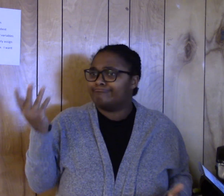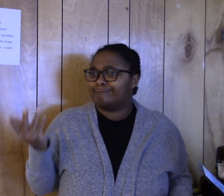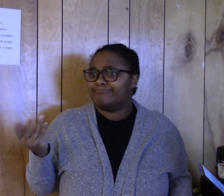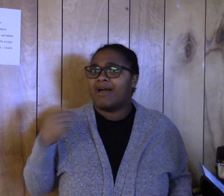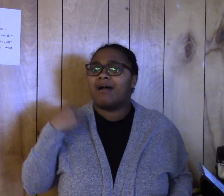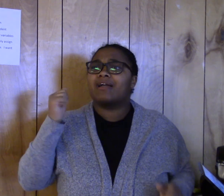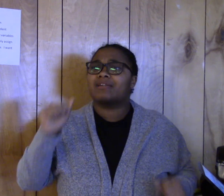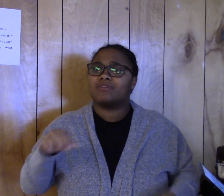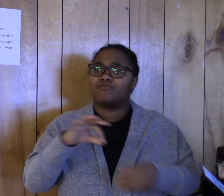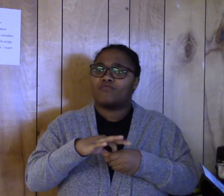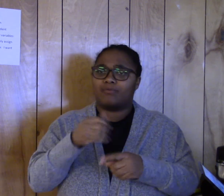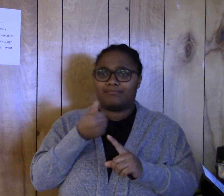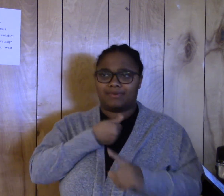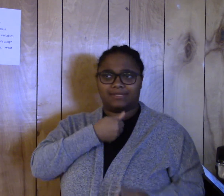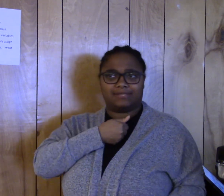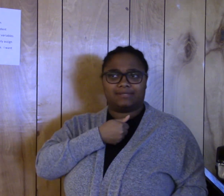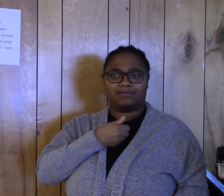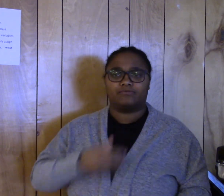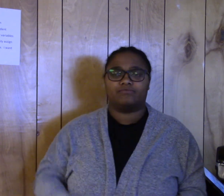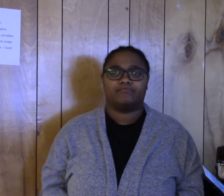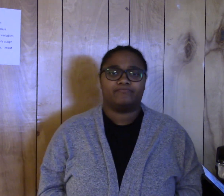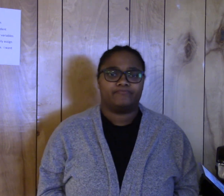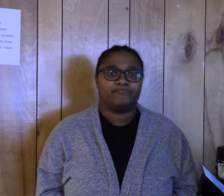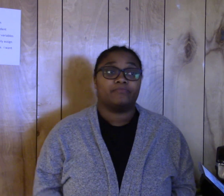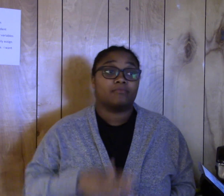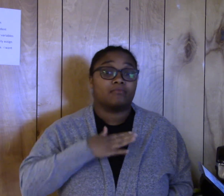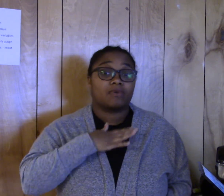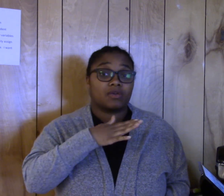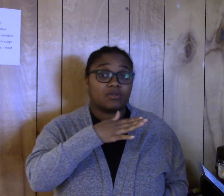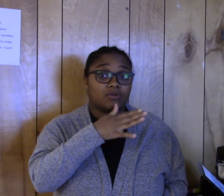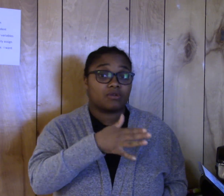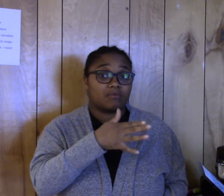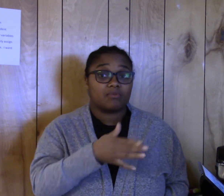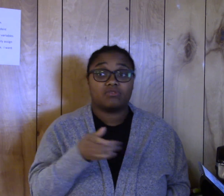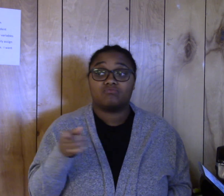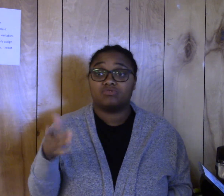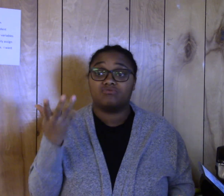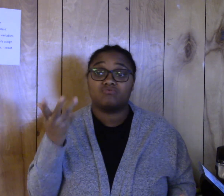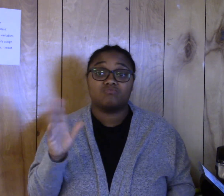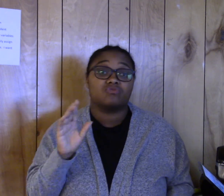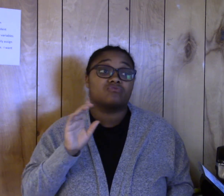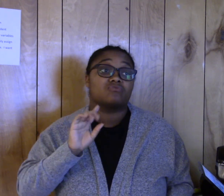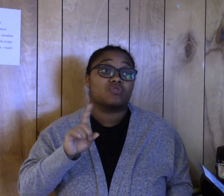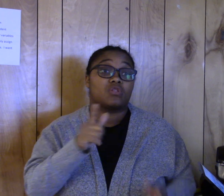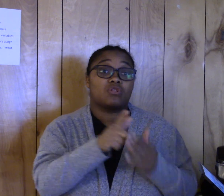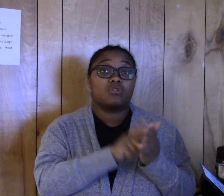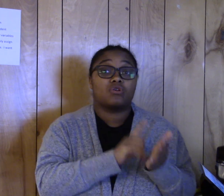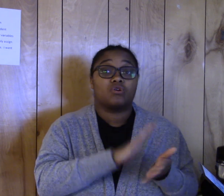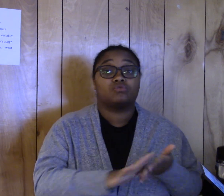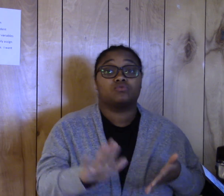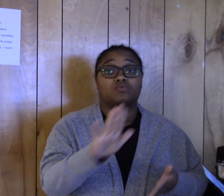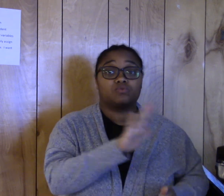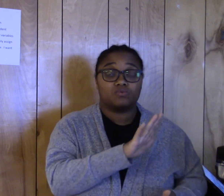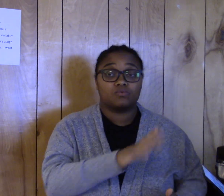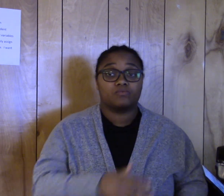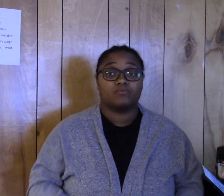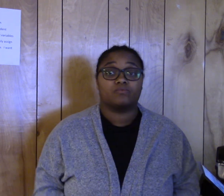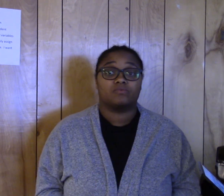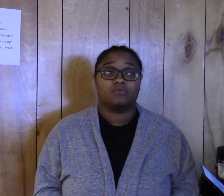then my grandmother, the one who didn't want me to go to law school, she said that, I said something about, well, did Granddaddy ever tell